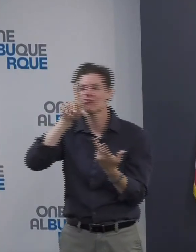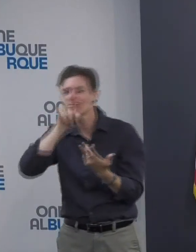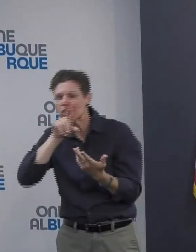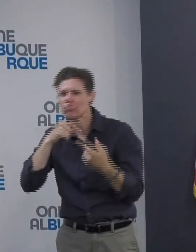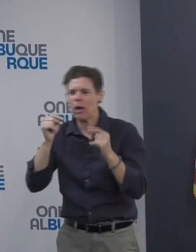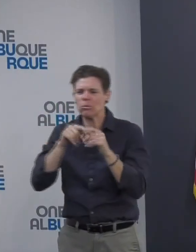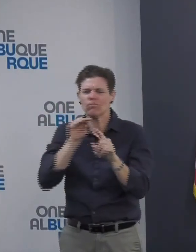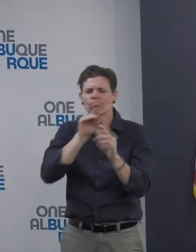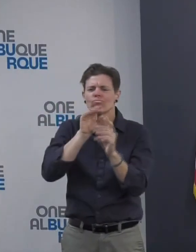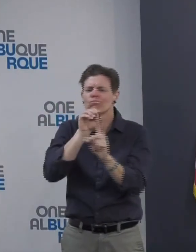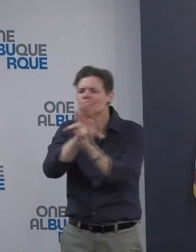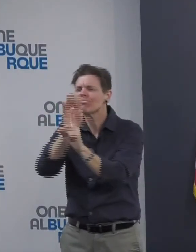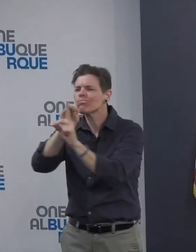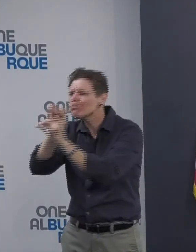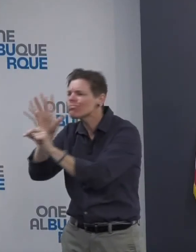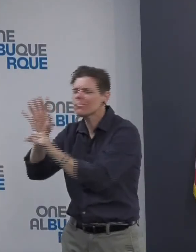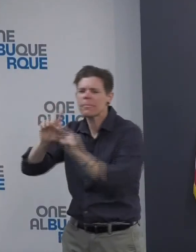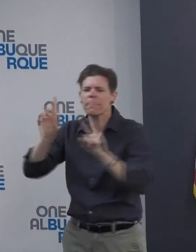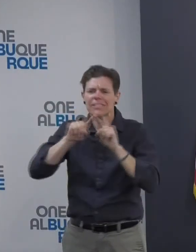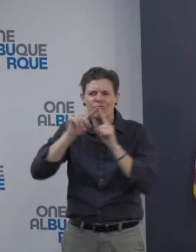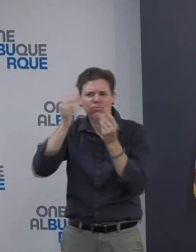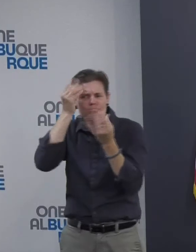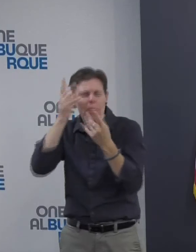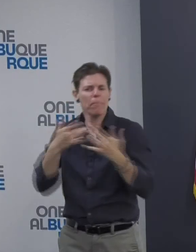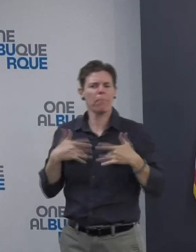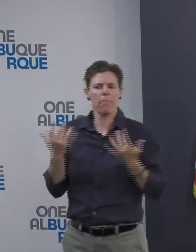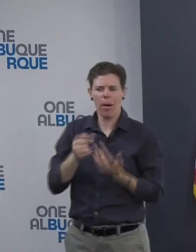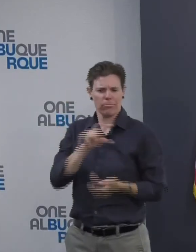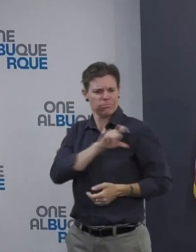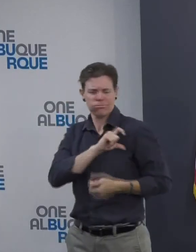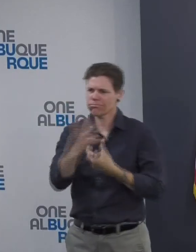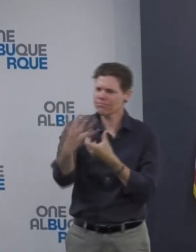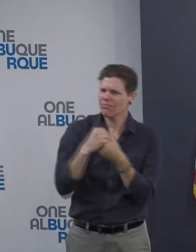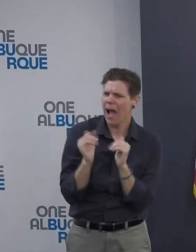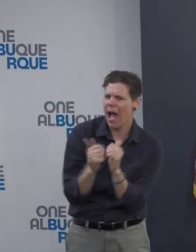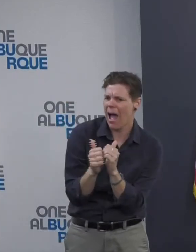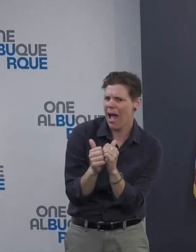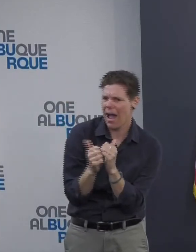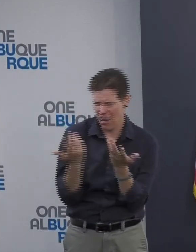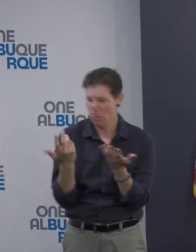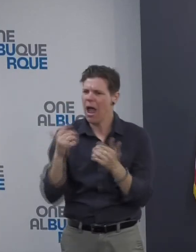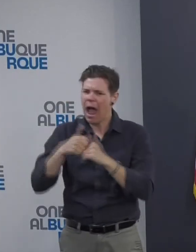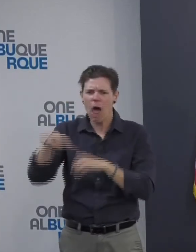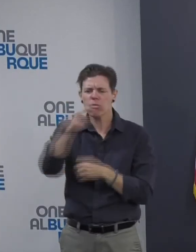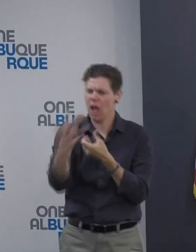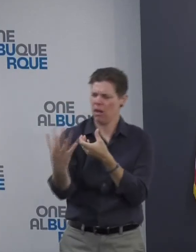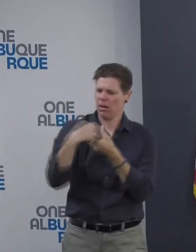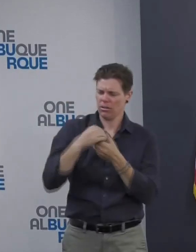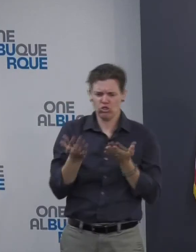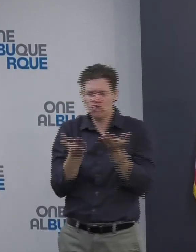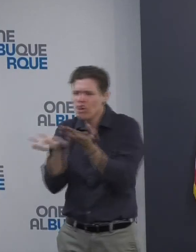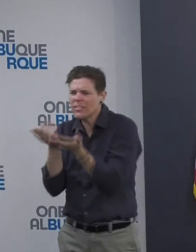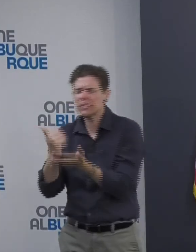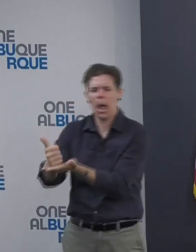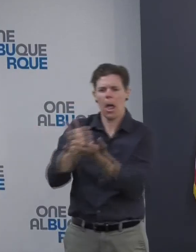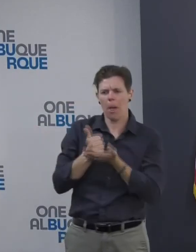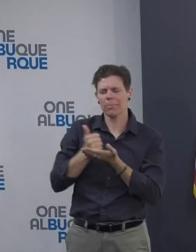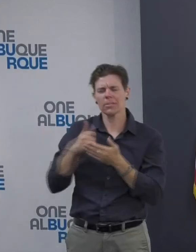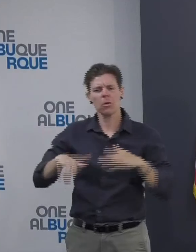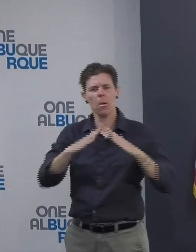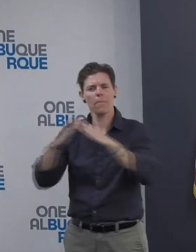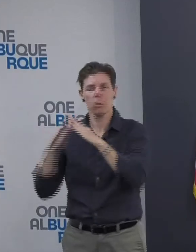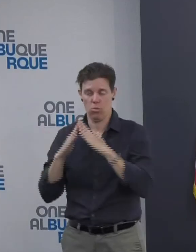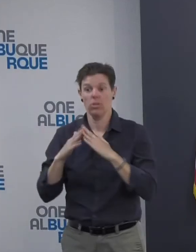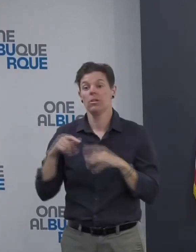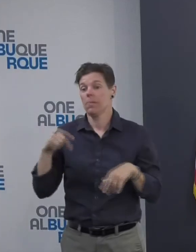desire to serve the community. This is a great way to help Albuquerque. And so we know that a lot of folks are